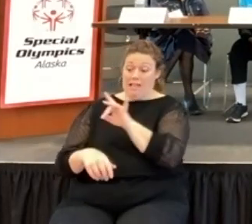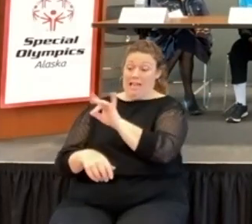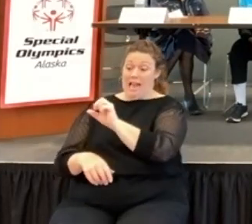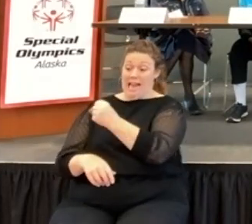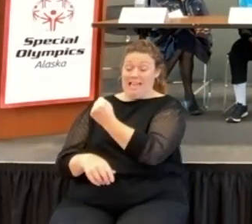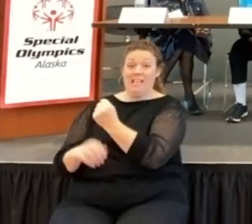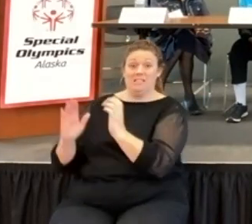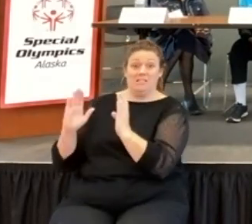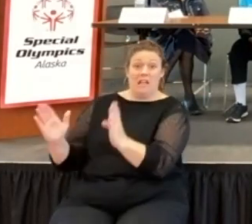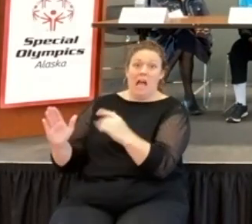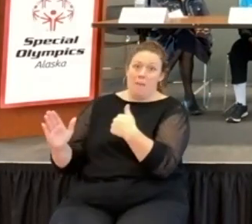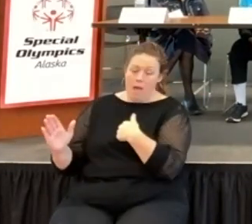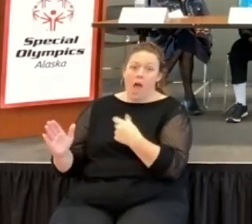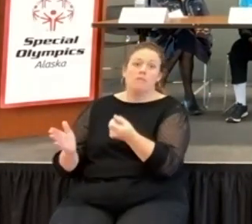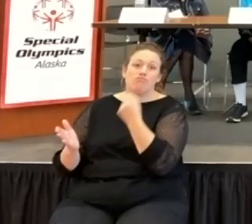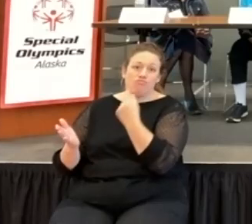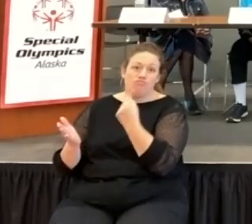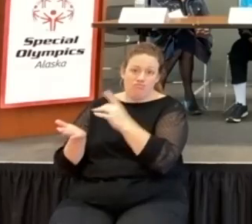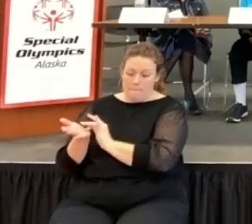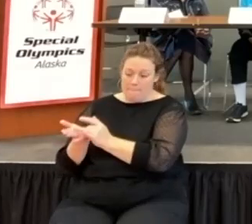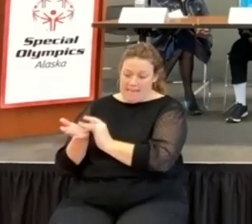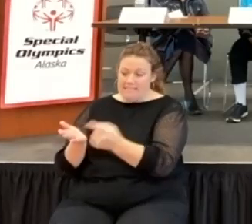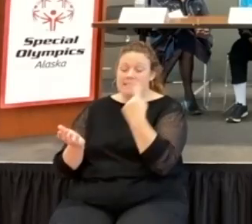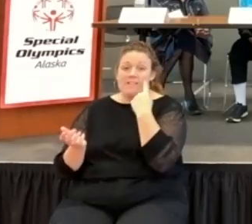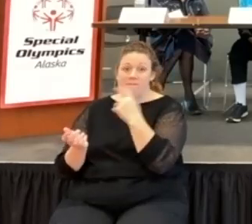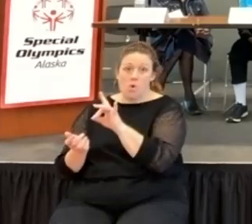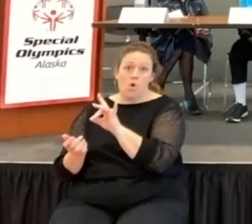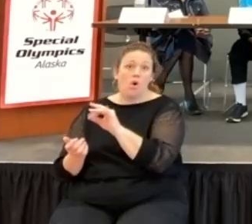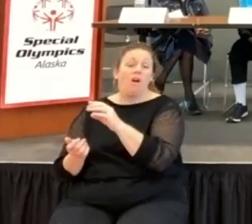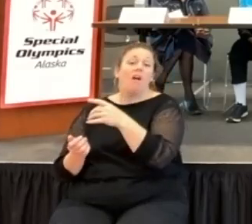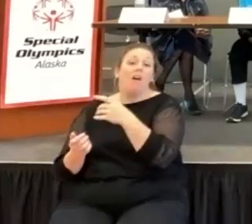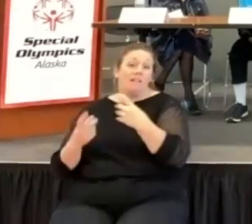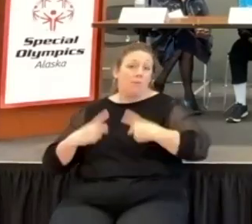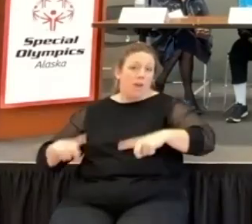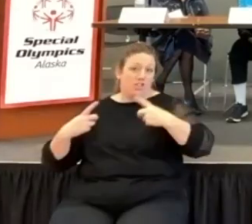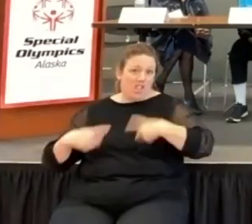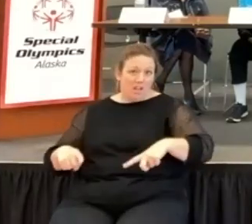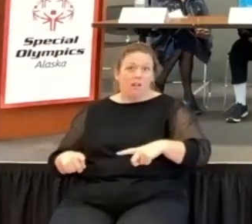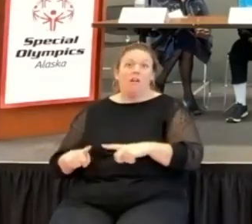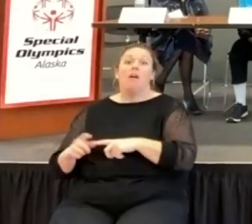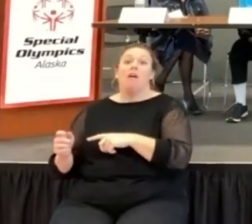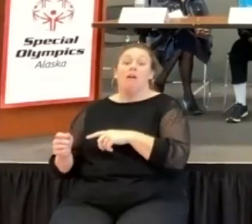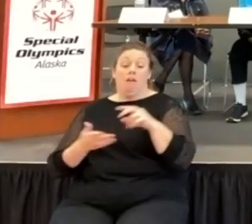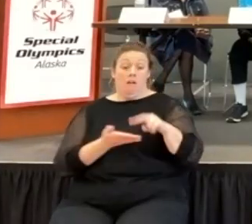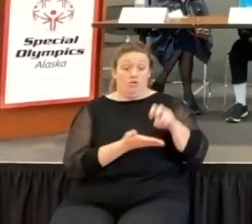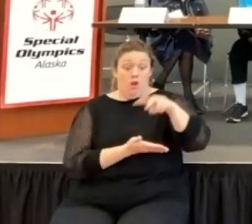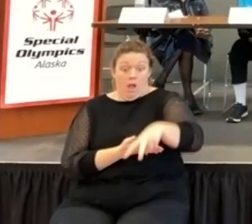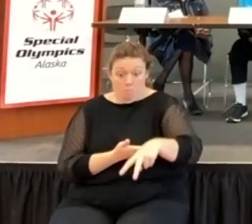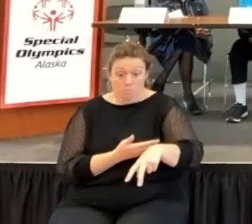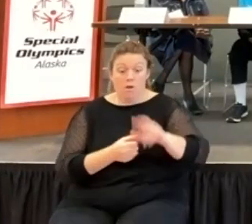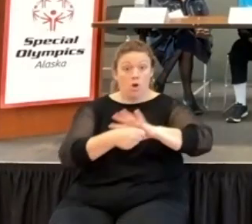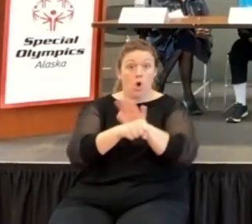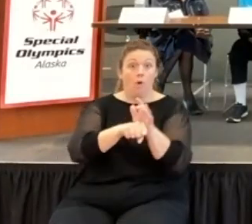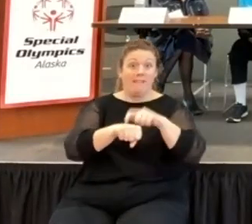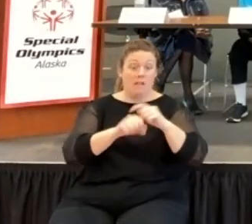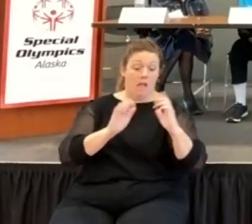medication. And as COVID hit, I said, oh no, I'm not doing that no more. So I decided to make myself